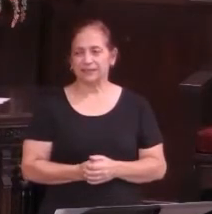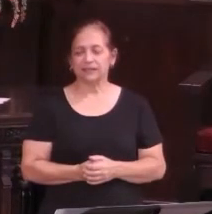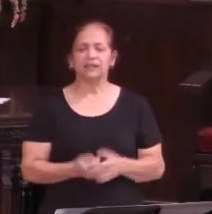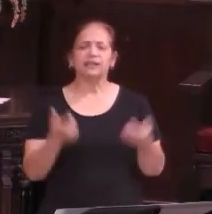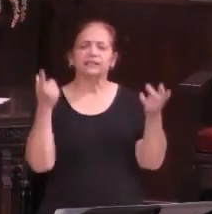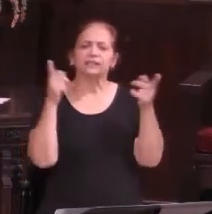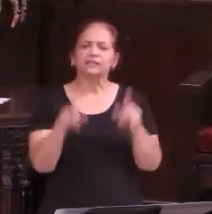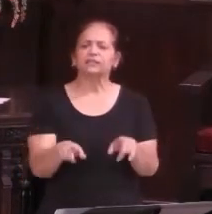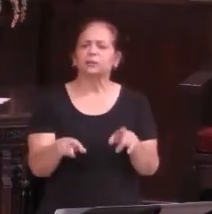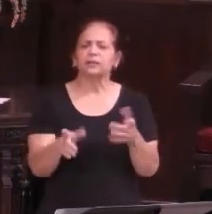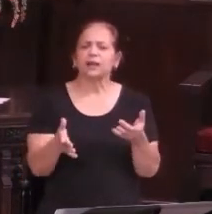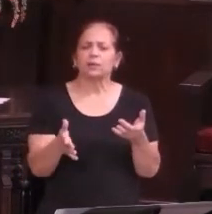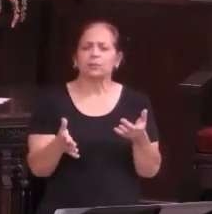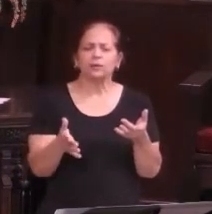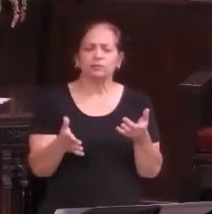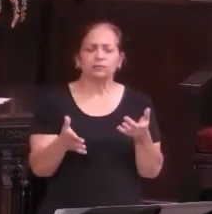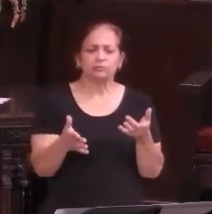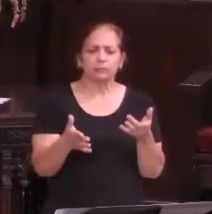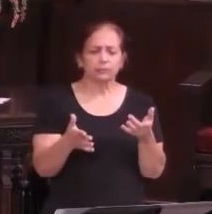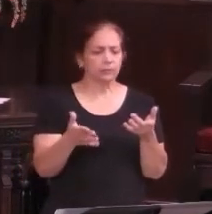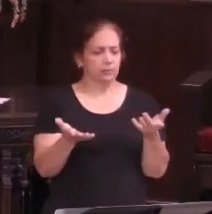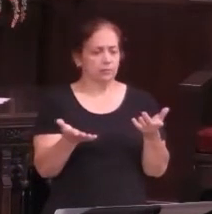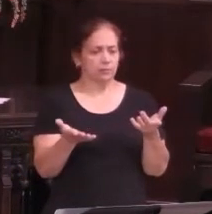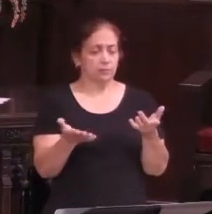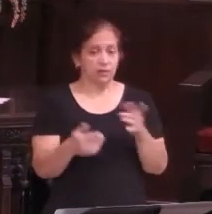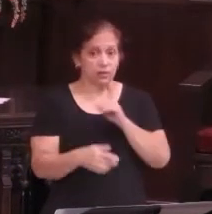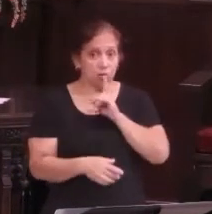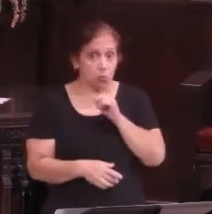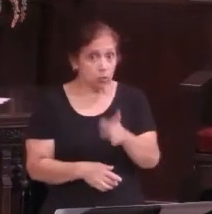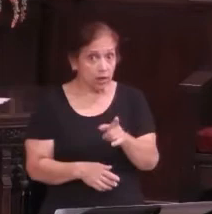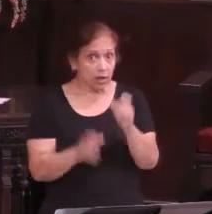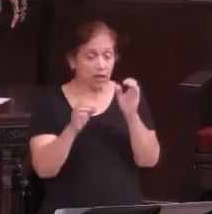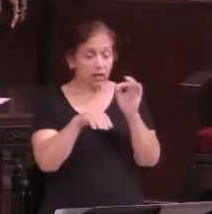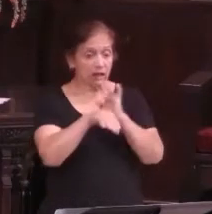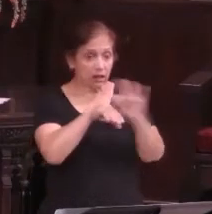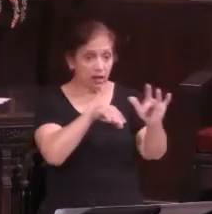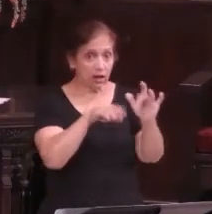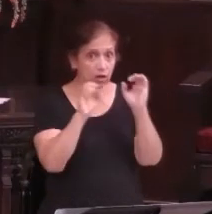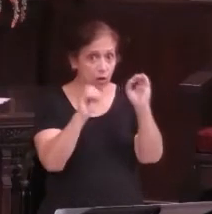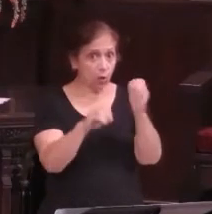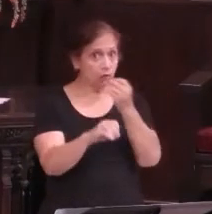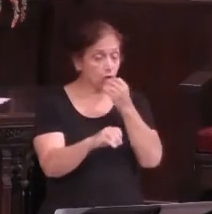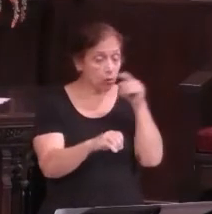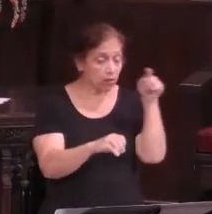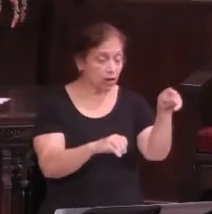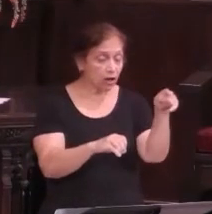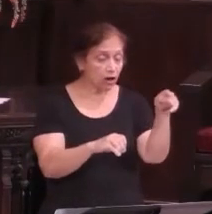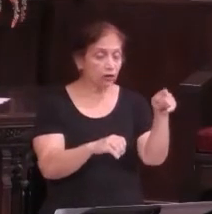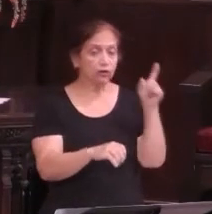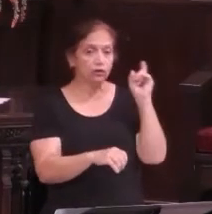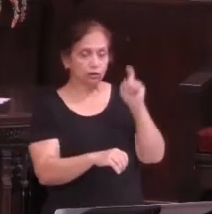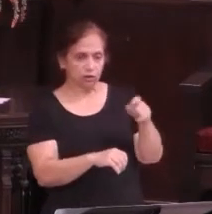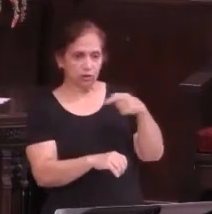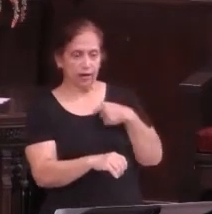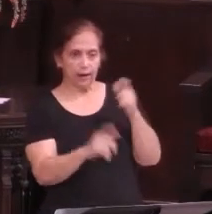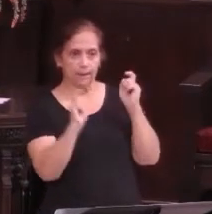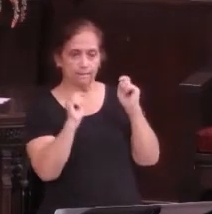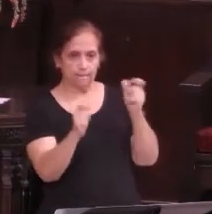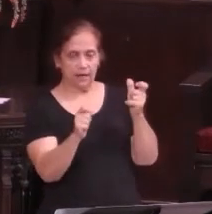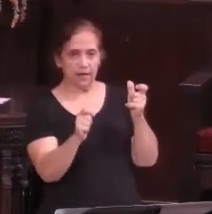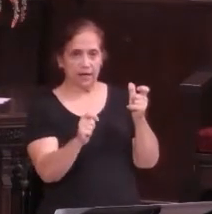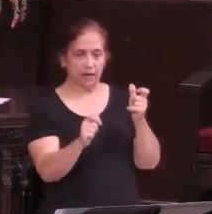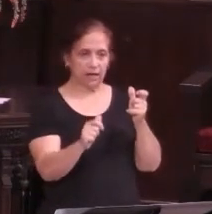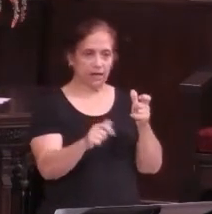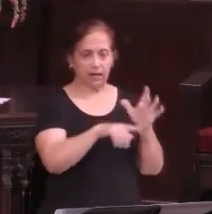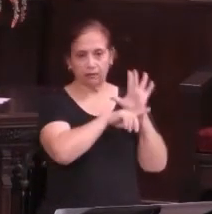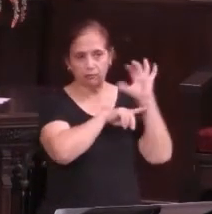So what's happening when this takes place? Is there really no food in the fridge? Should I immediately